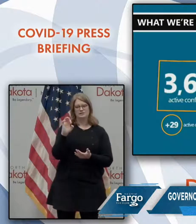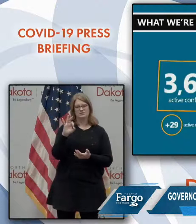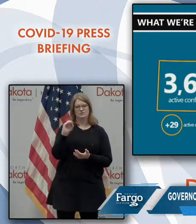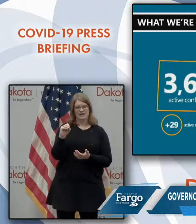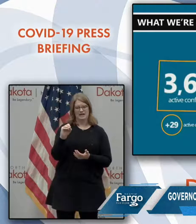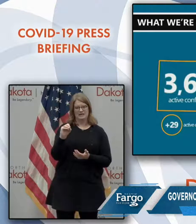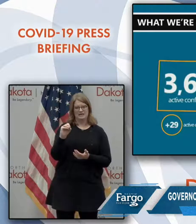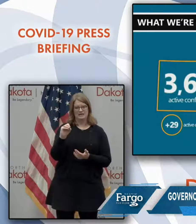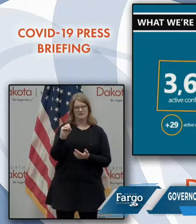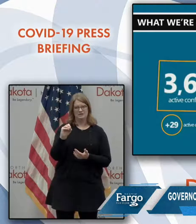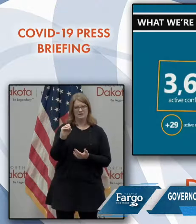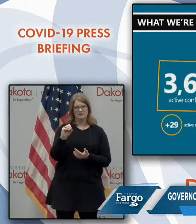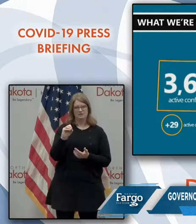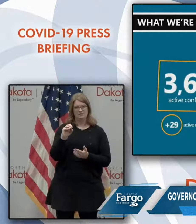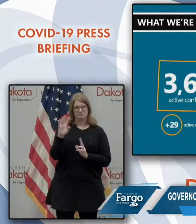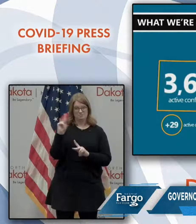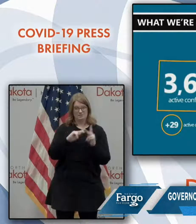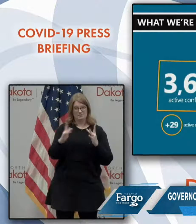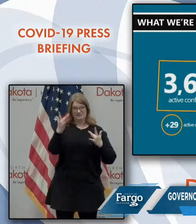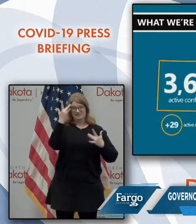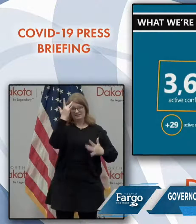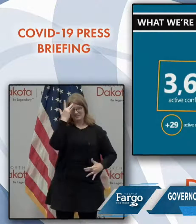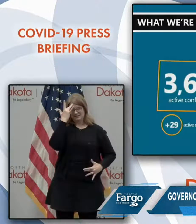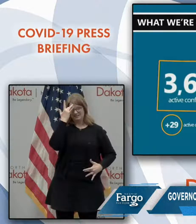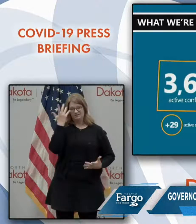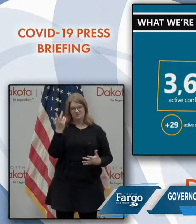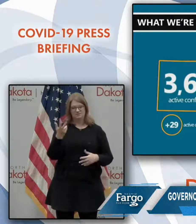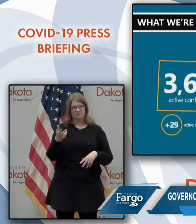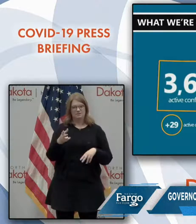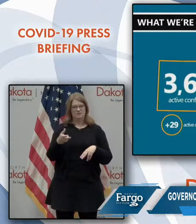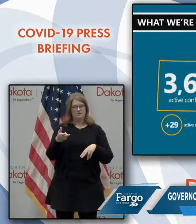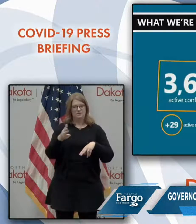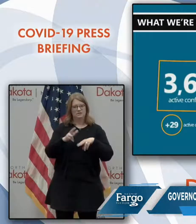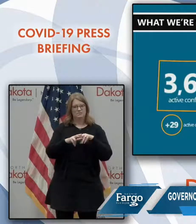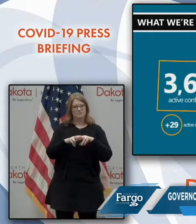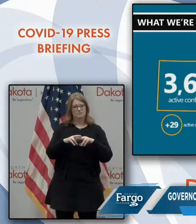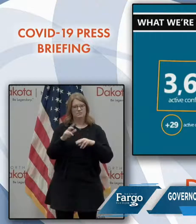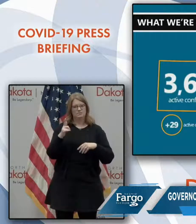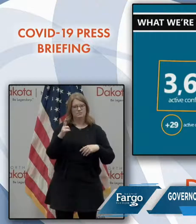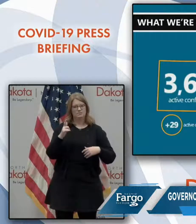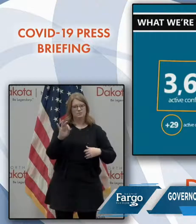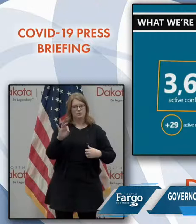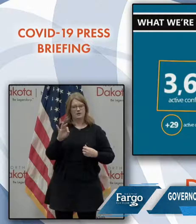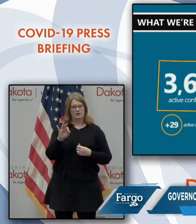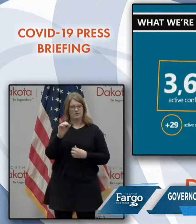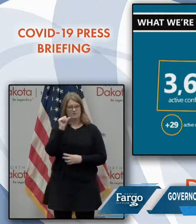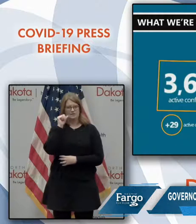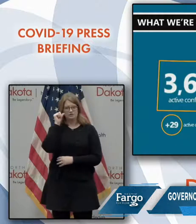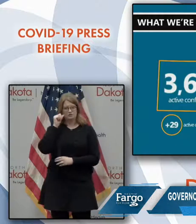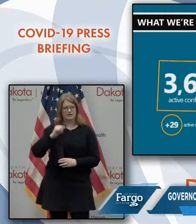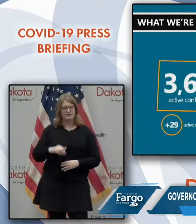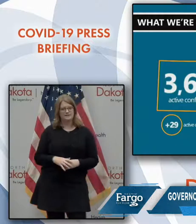3,690 confirmed active cases, up about 29 from yesterday. We do